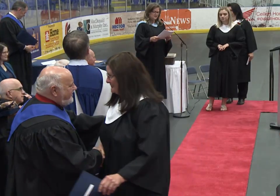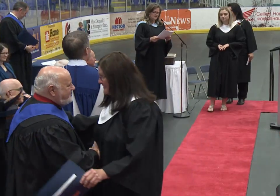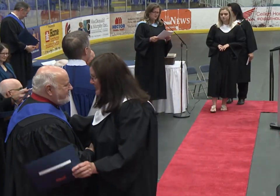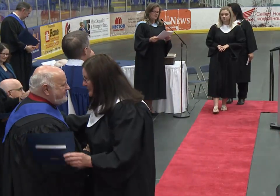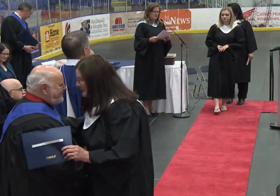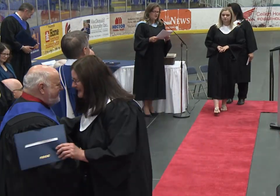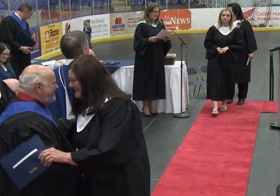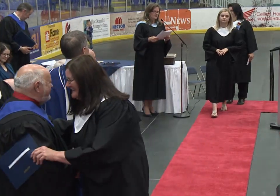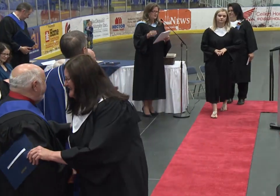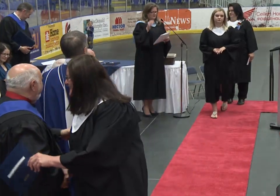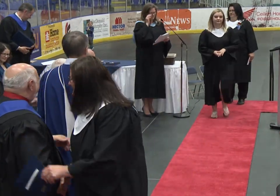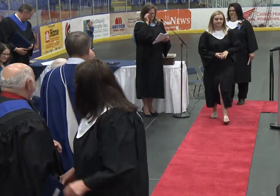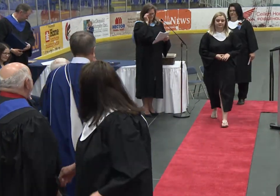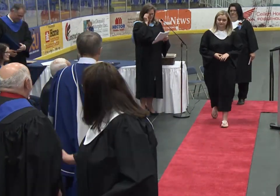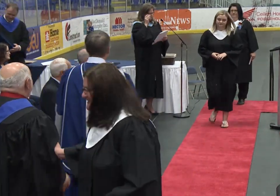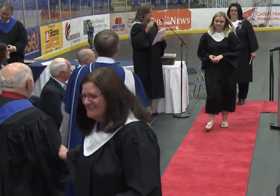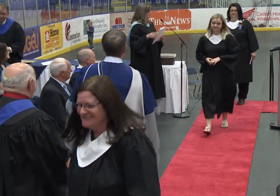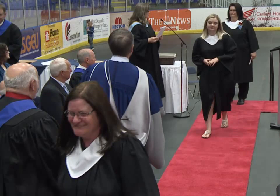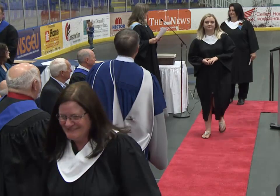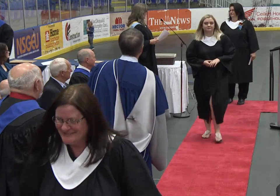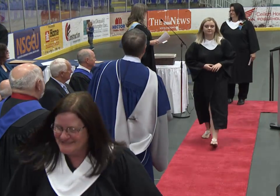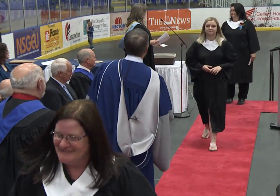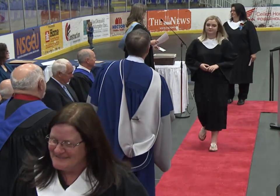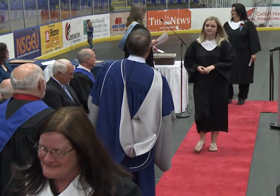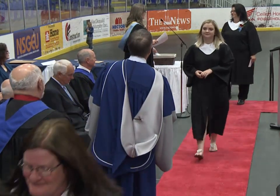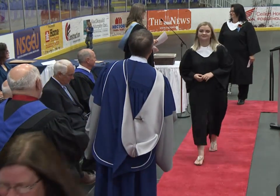Morgan Steves, with honors.